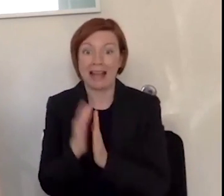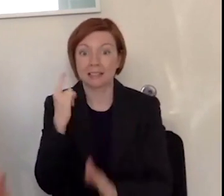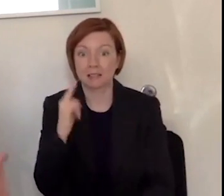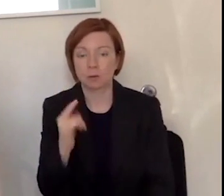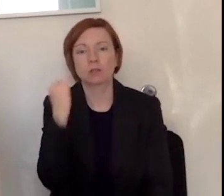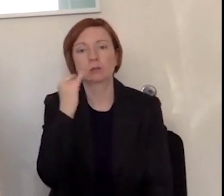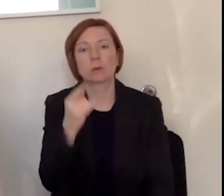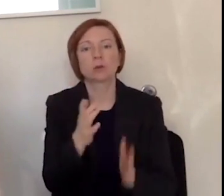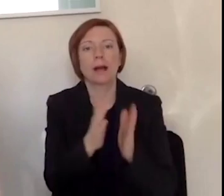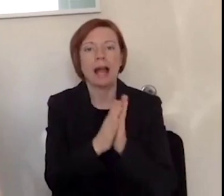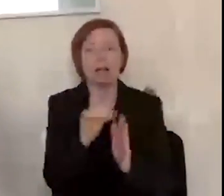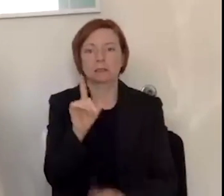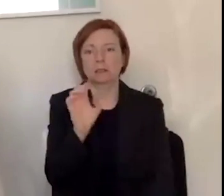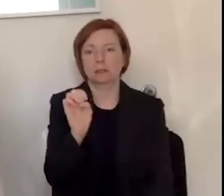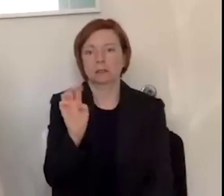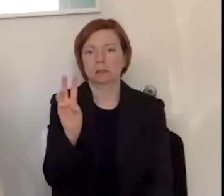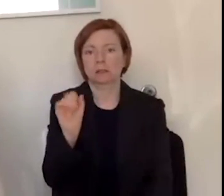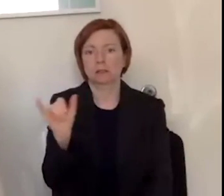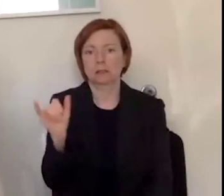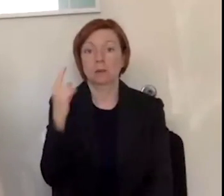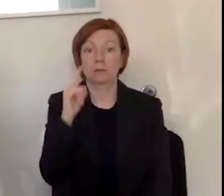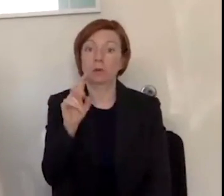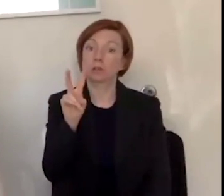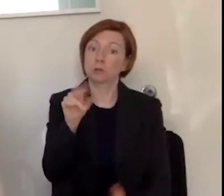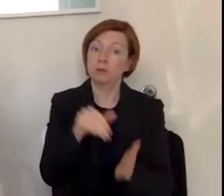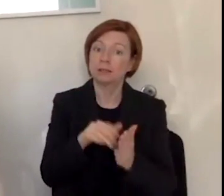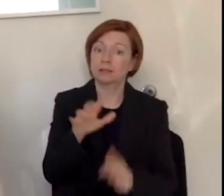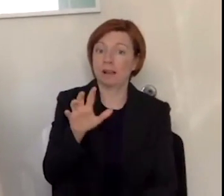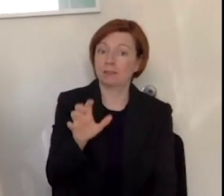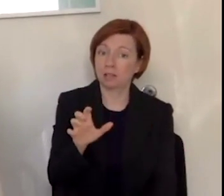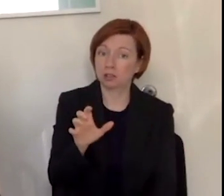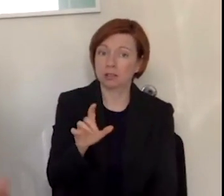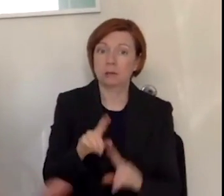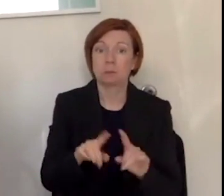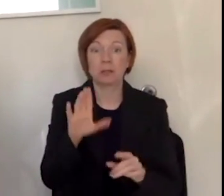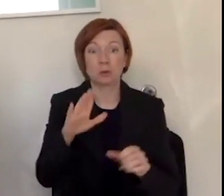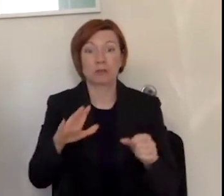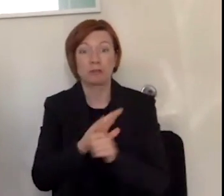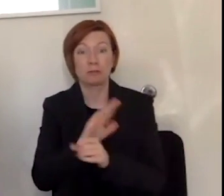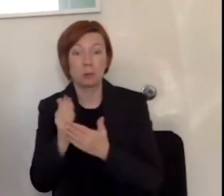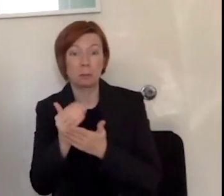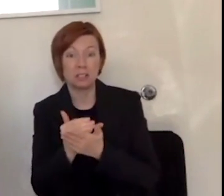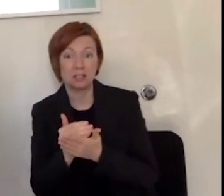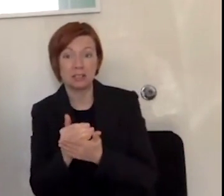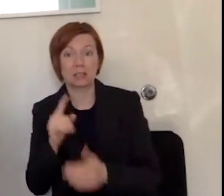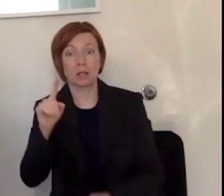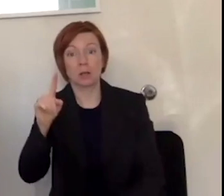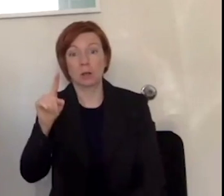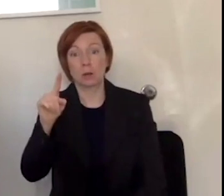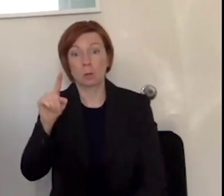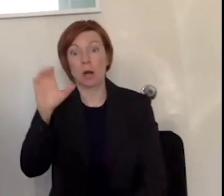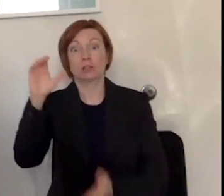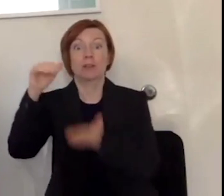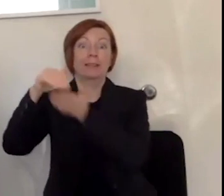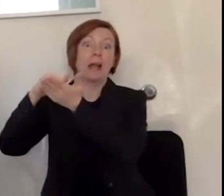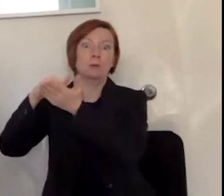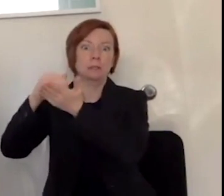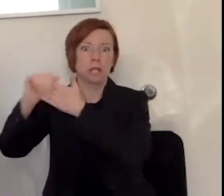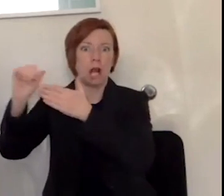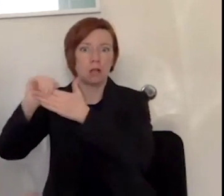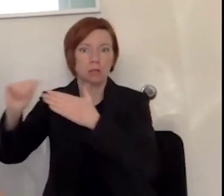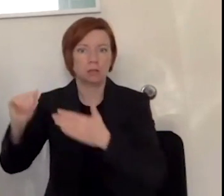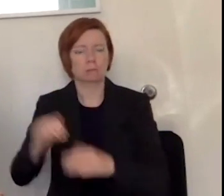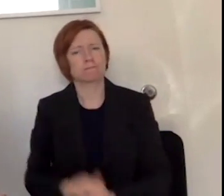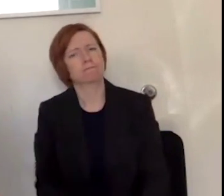for. So let's say you're asking leeway for $2,500, but your full budget is